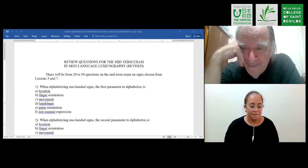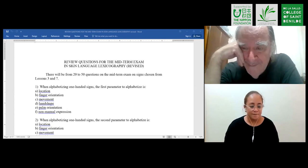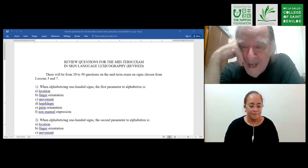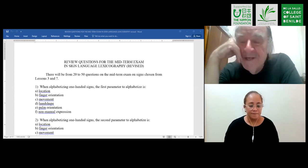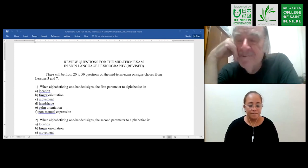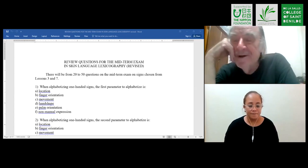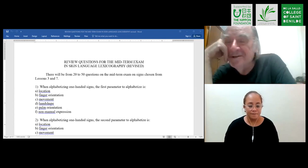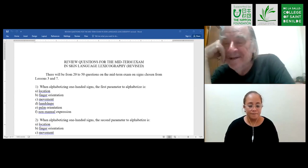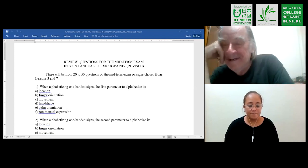Yes, which?